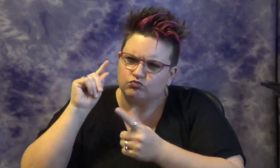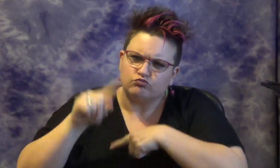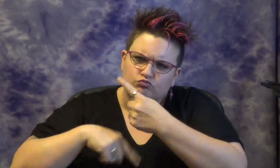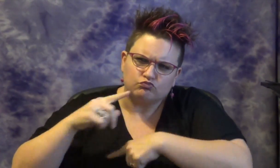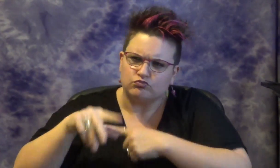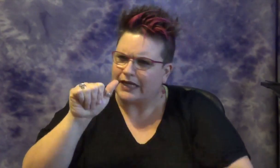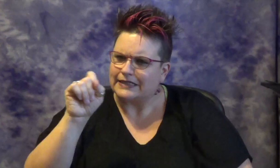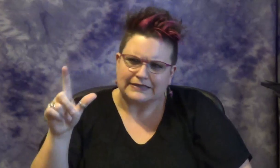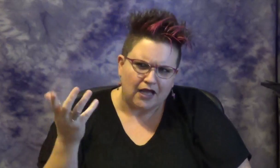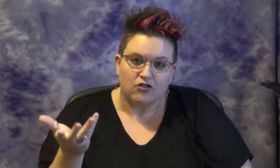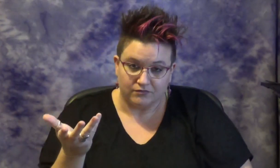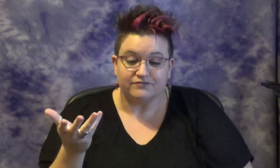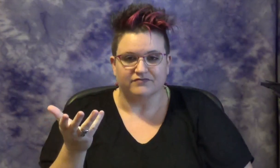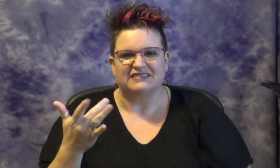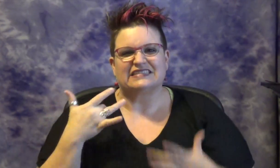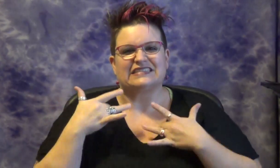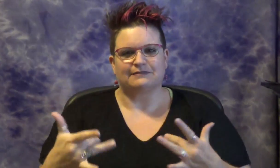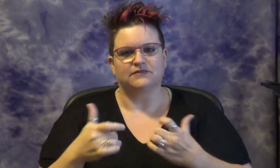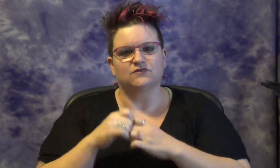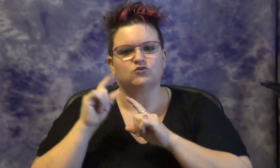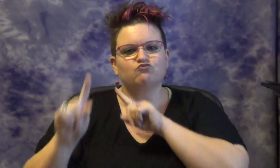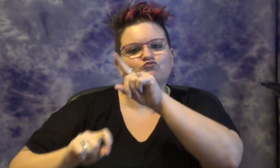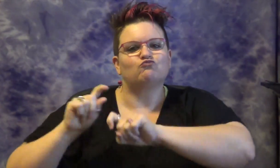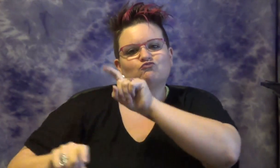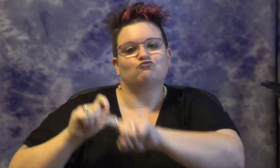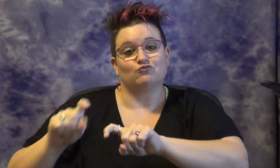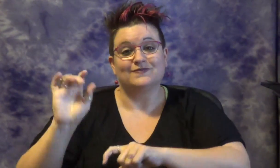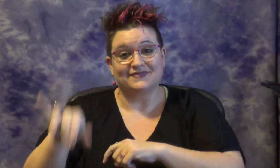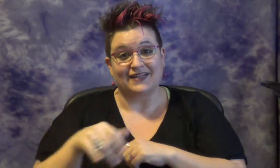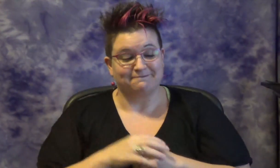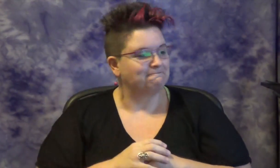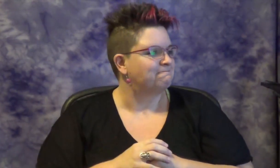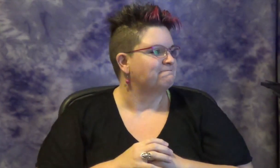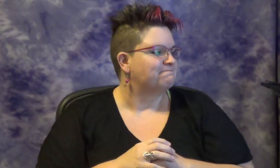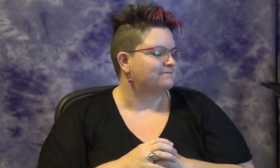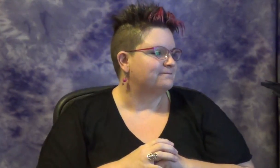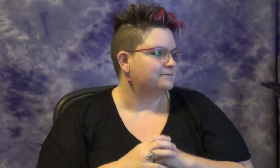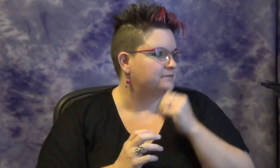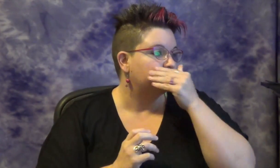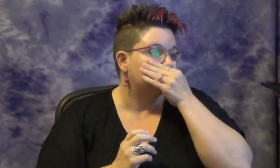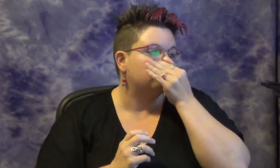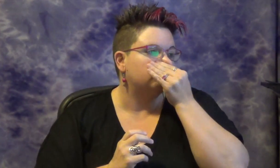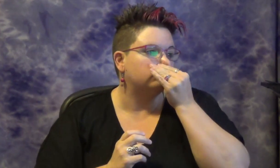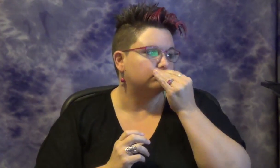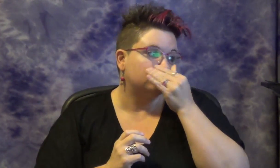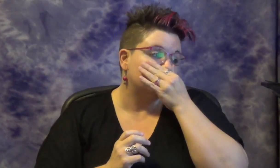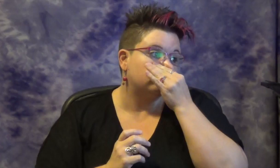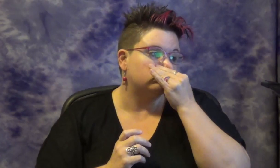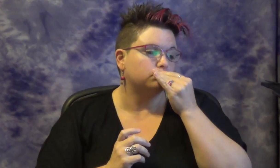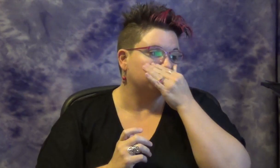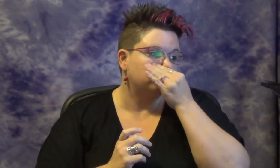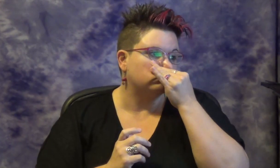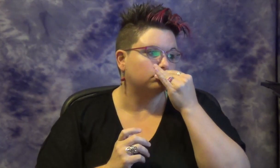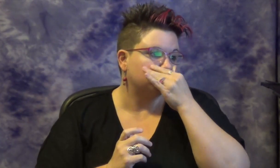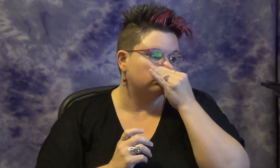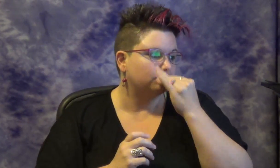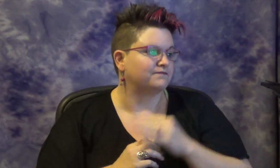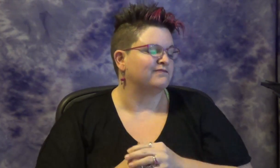deaf person and a deaf person is talking to another deaf person for the first time, they'll, give them the riot act. I mean, they just ask them tons of questions, but this is